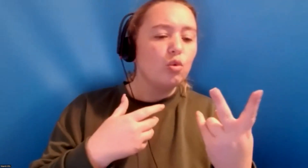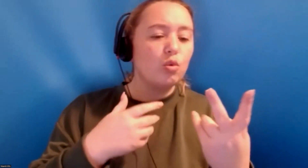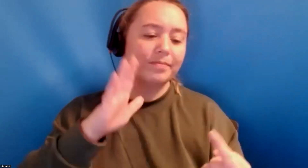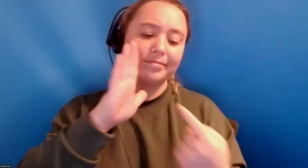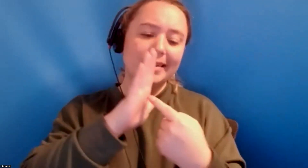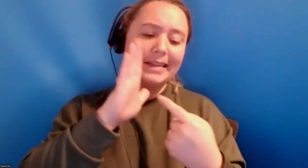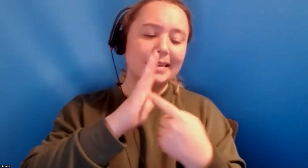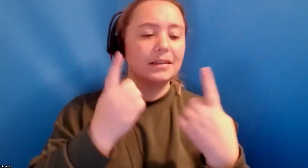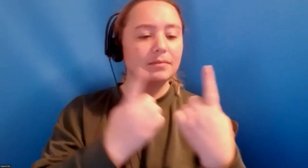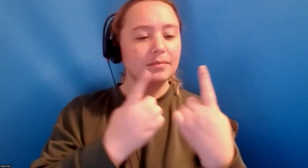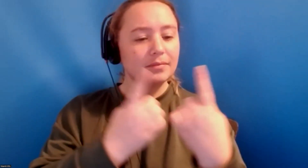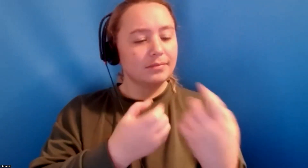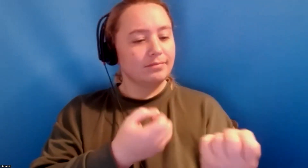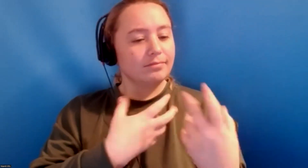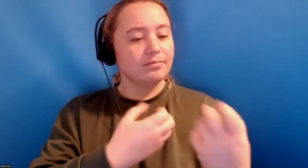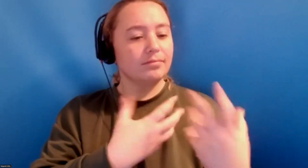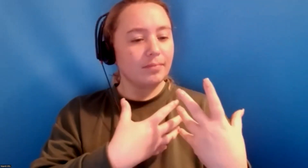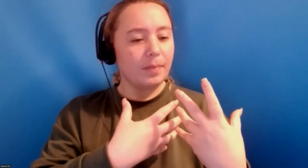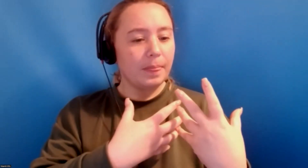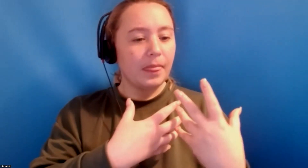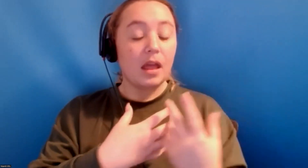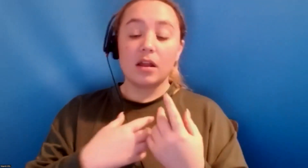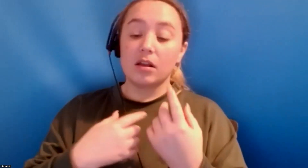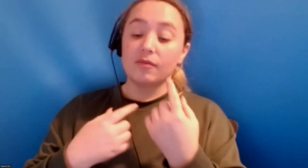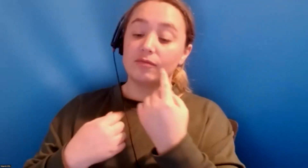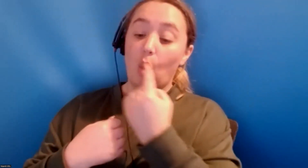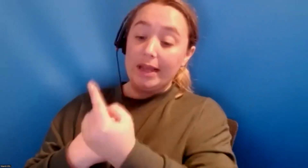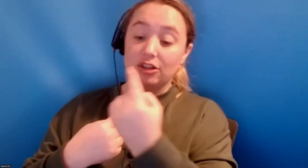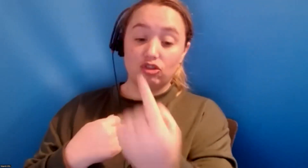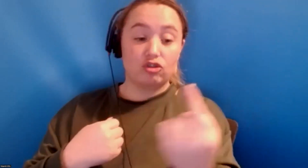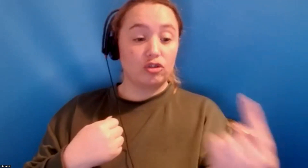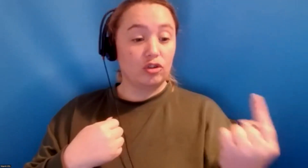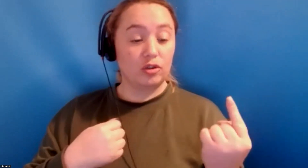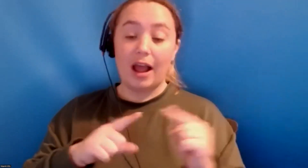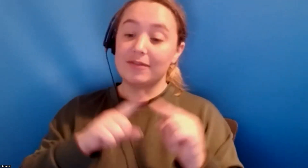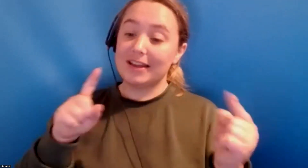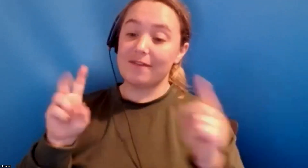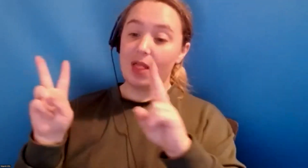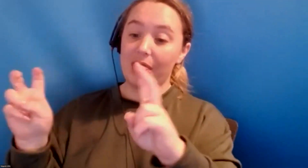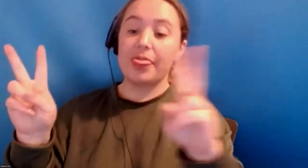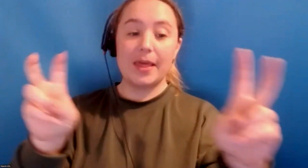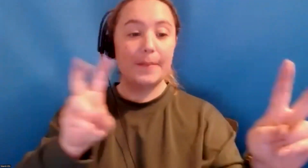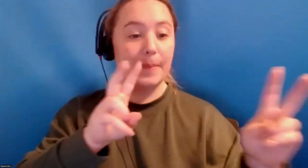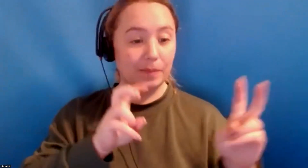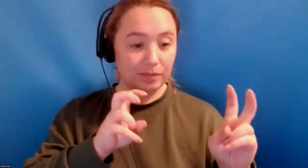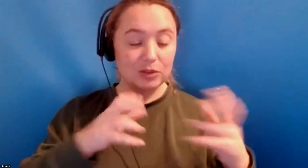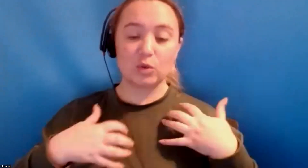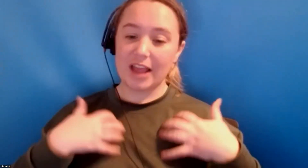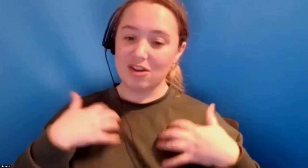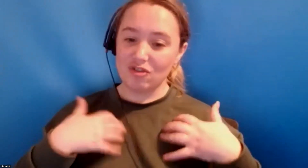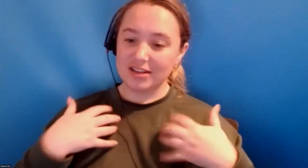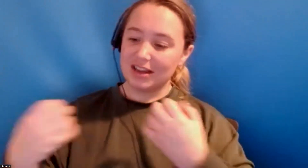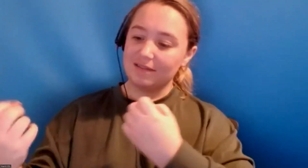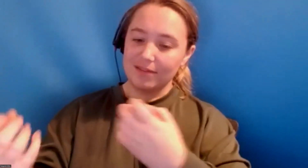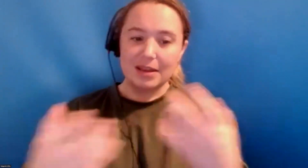conversation. As we each had a different theme, it's really interesting to hear about what has came up for different themes. So